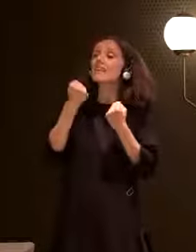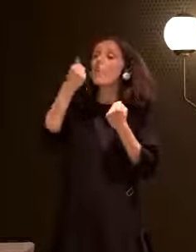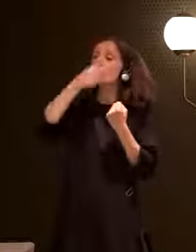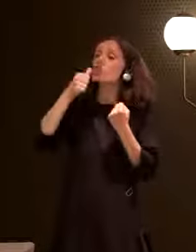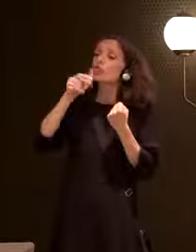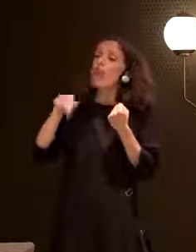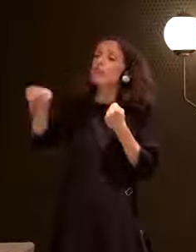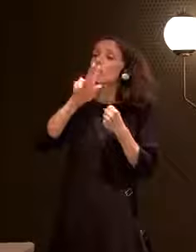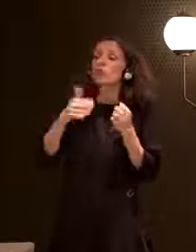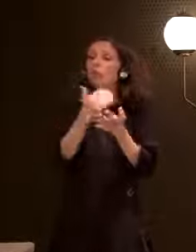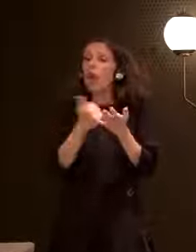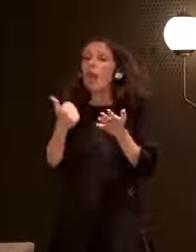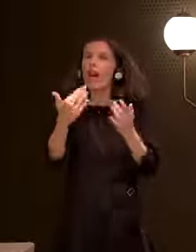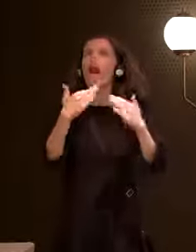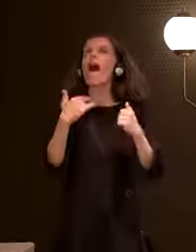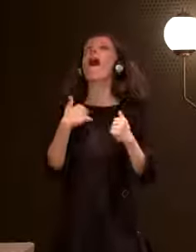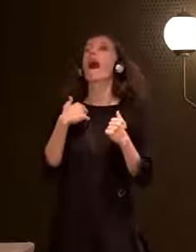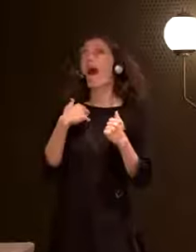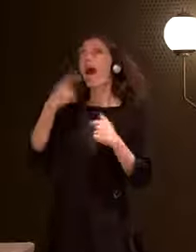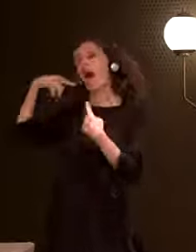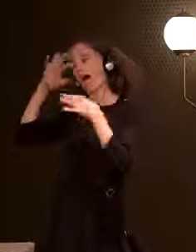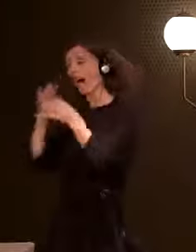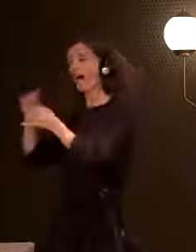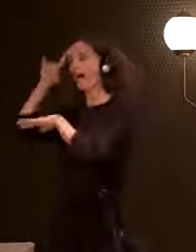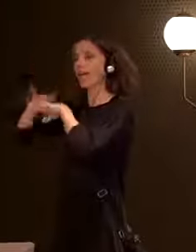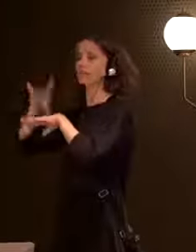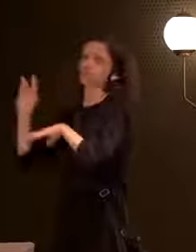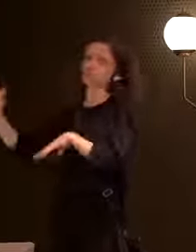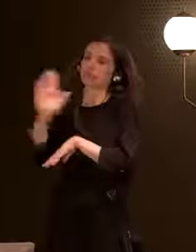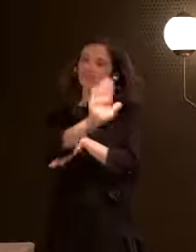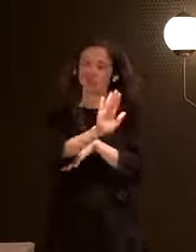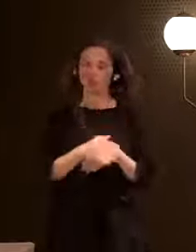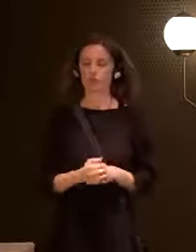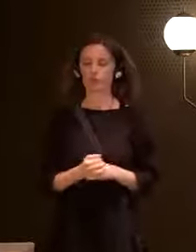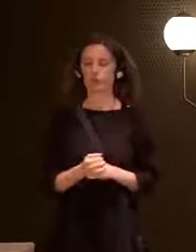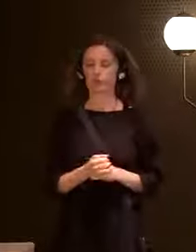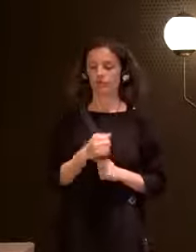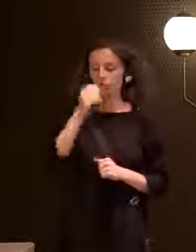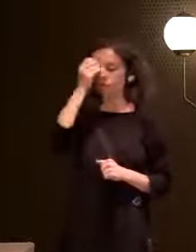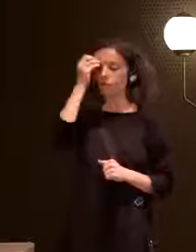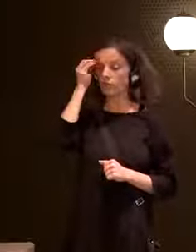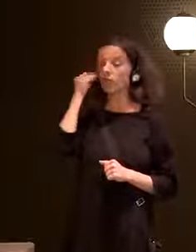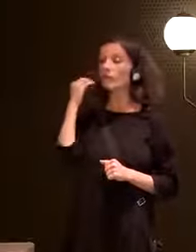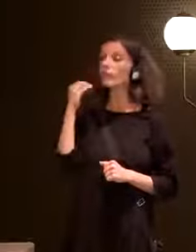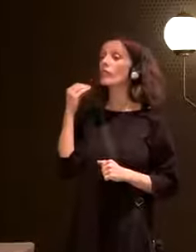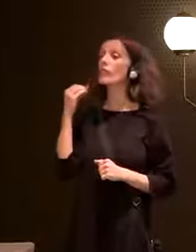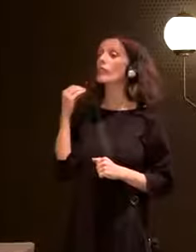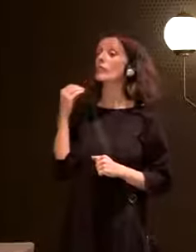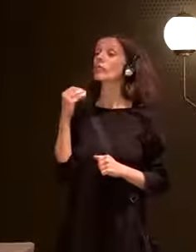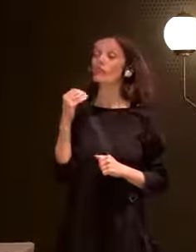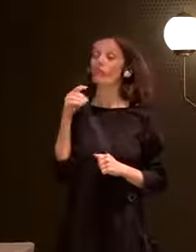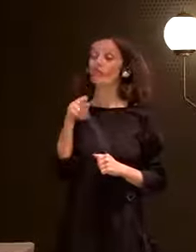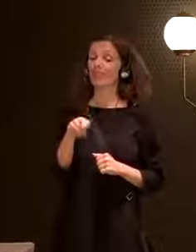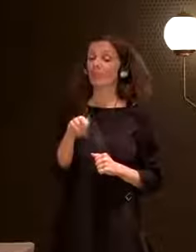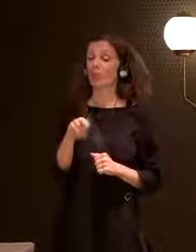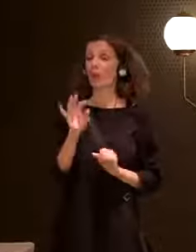you something that fits well the description of a holistic approach. And that is something that's